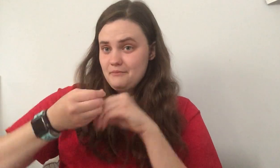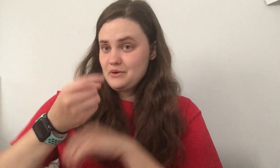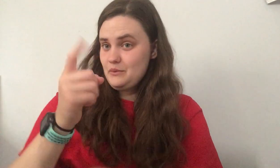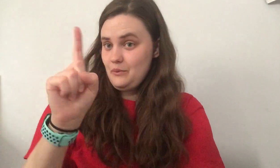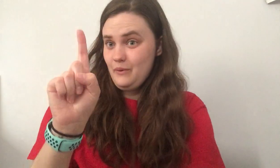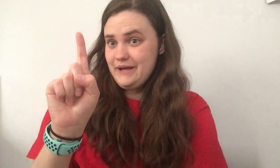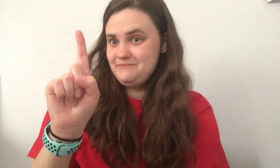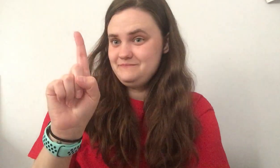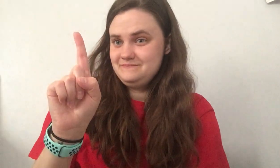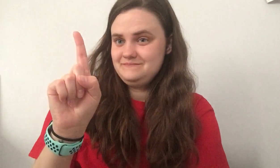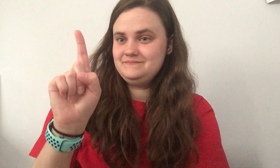4.